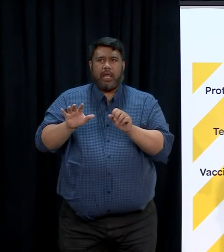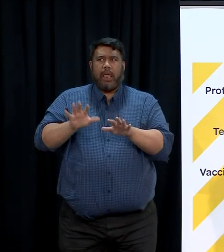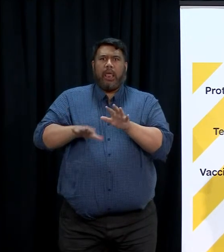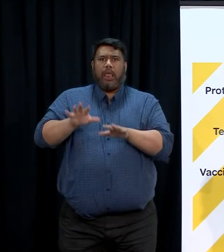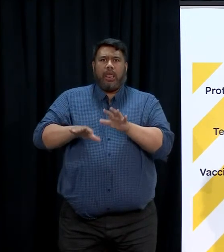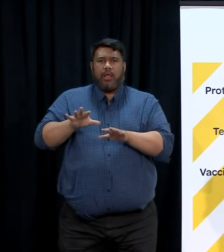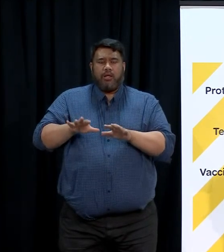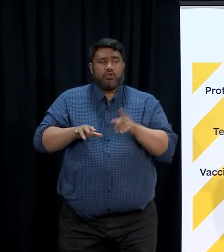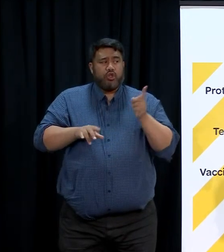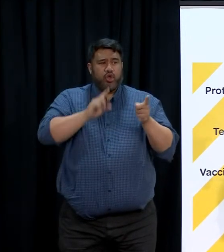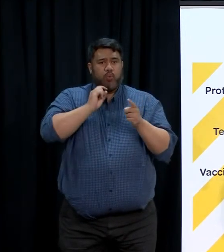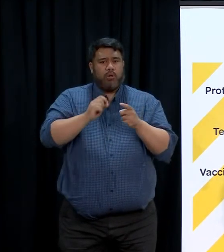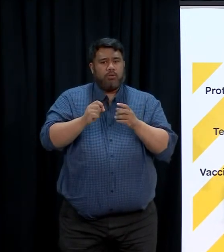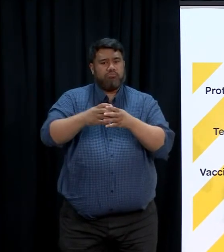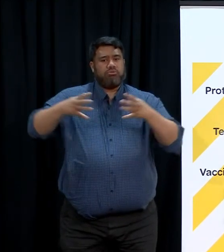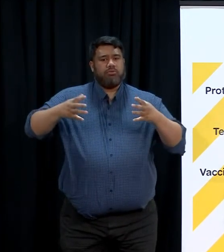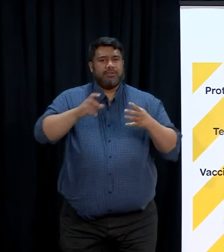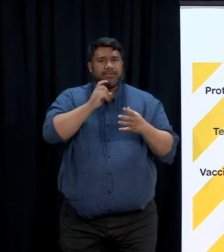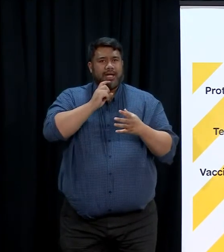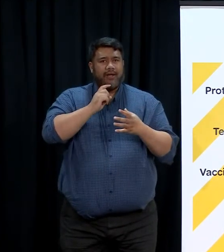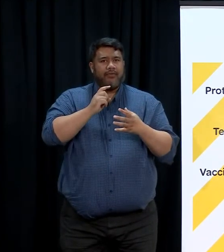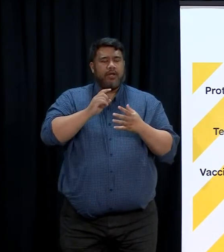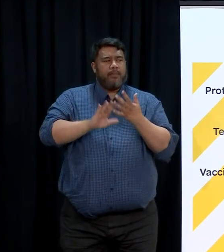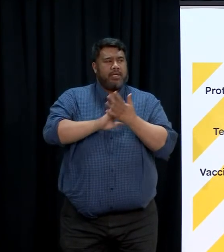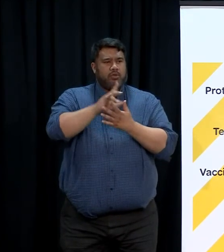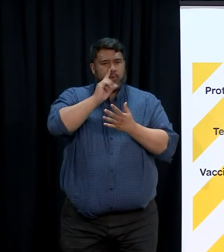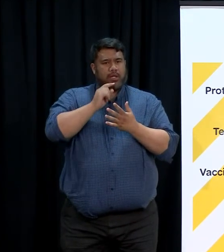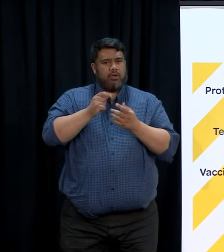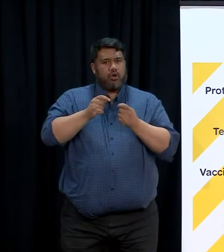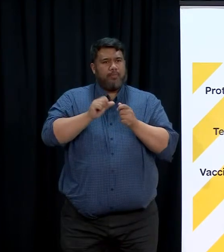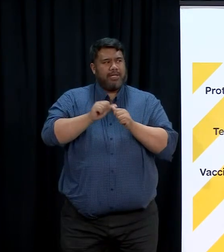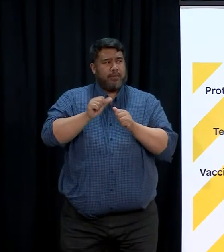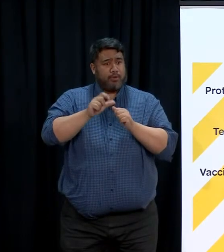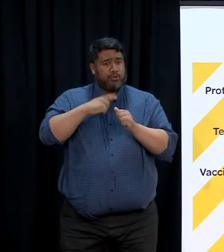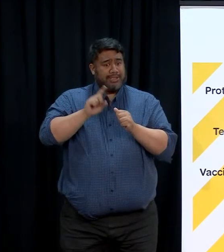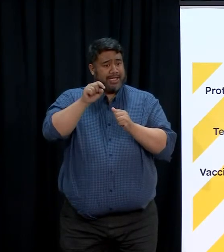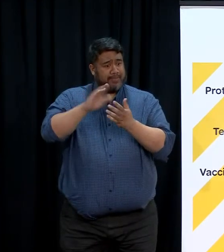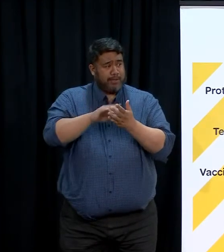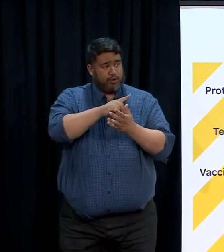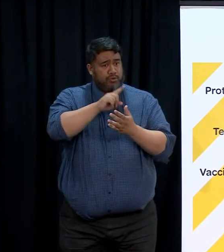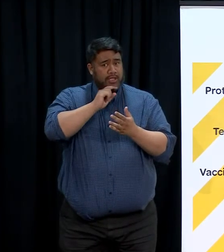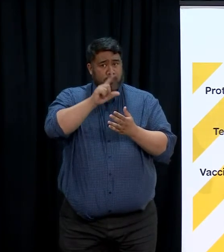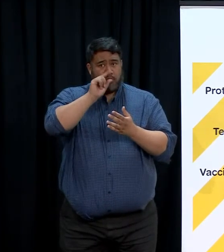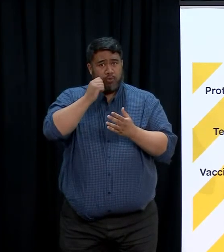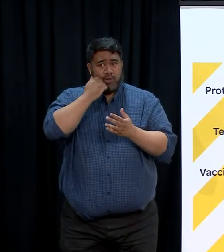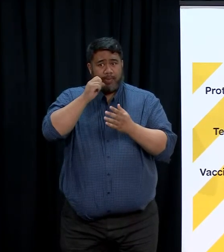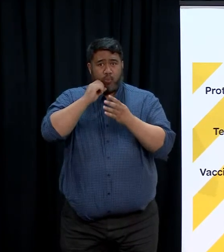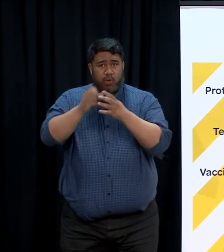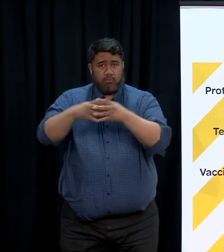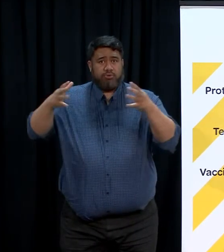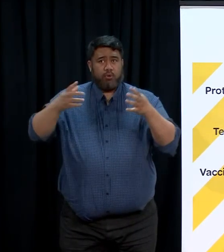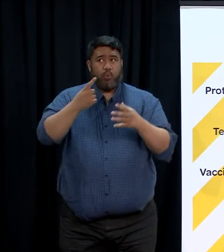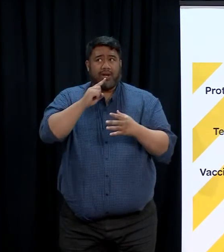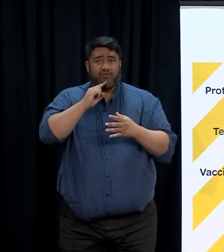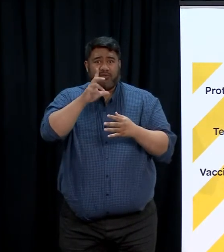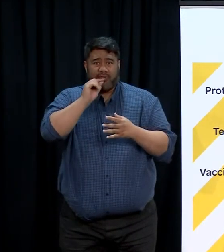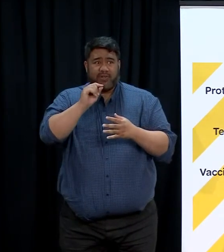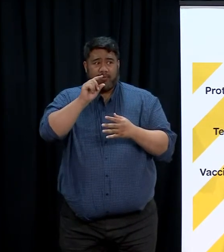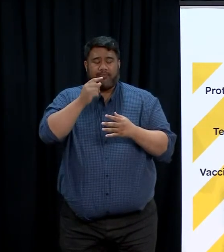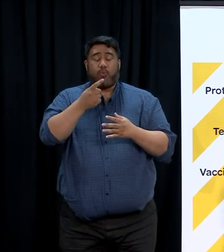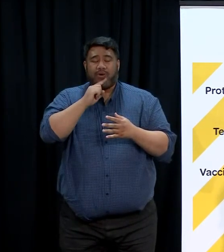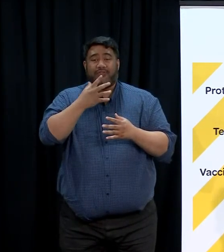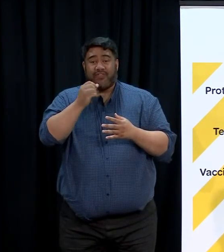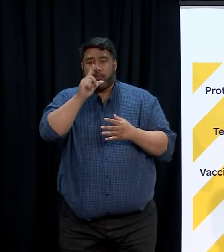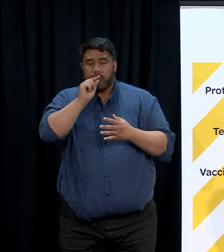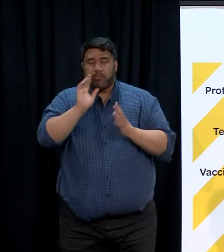given that the modelling suggests we could be at 150 cases by the start of next month? There are two things about that. Dr. McElnay was referring to if we